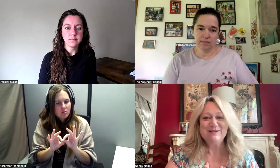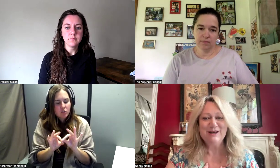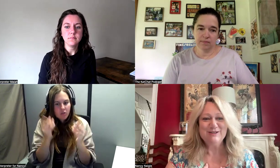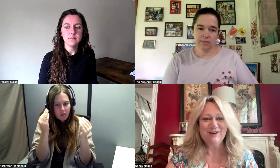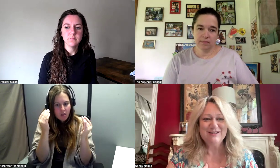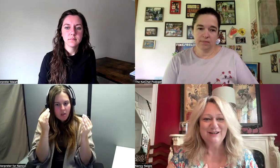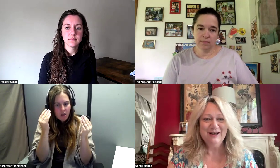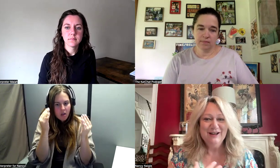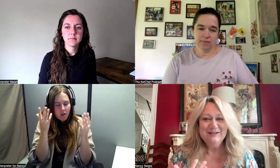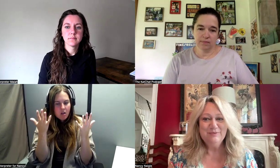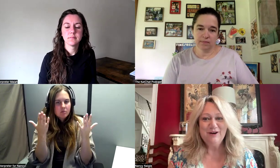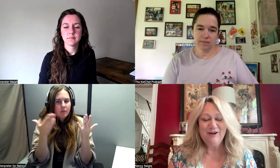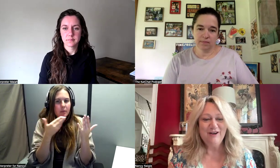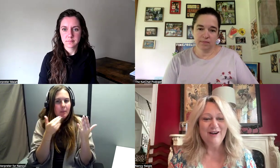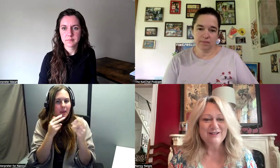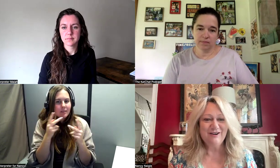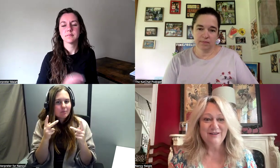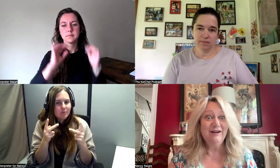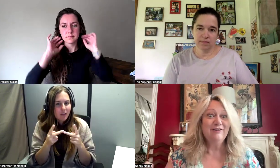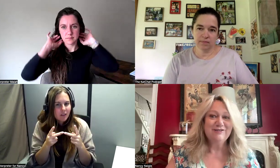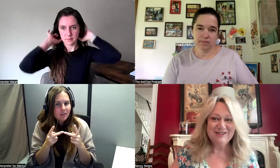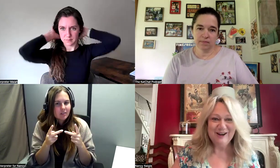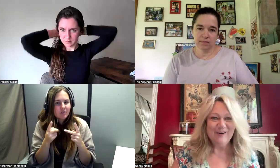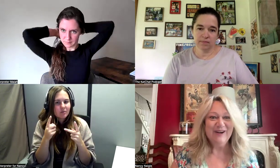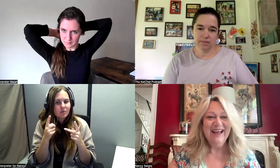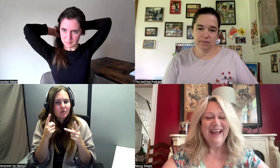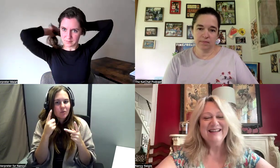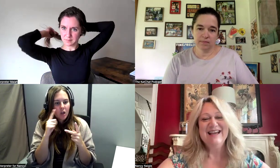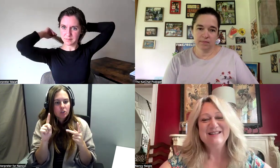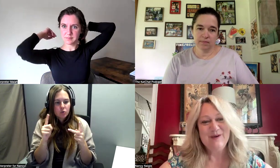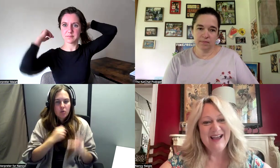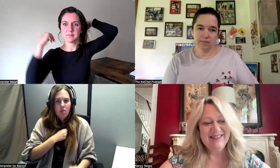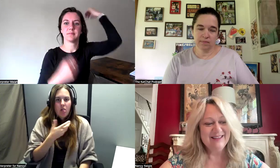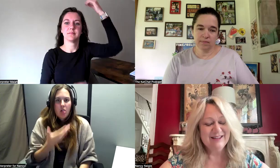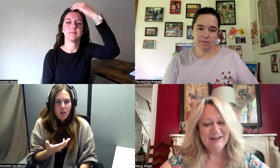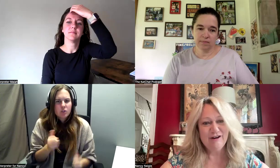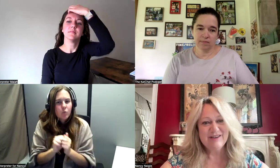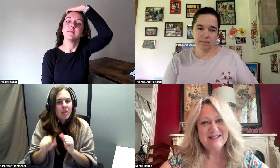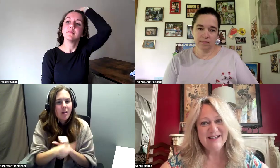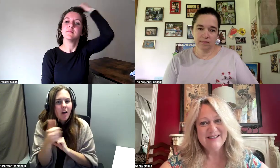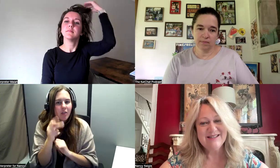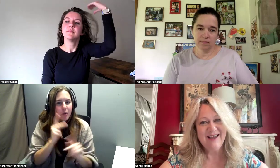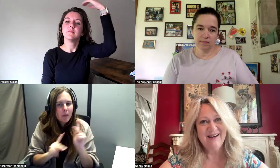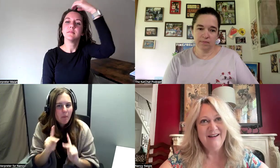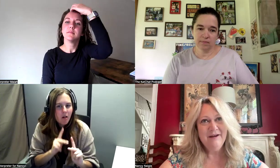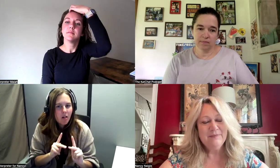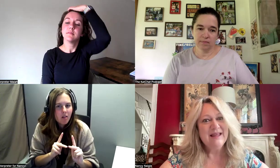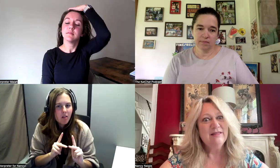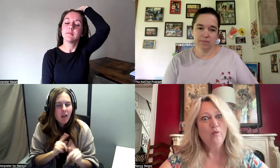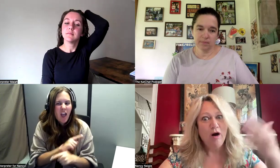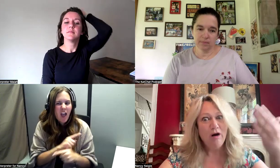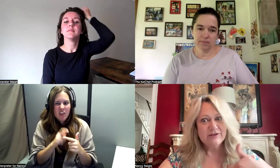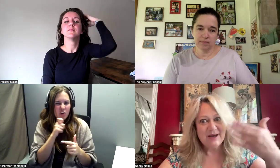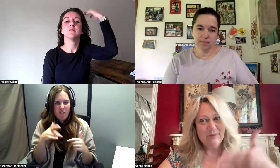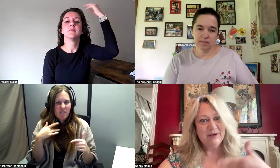the best place for us to put our thoughts are in others, and it takes away, I think, the nervousness and